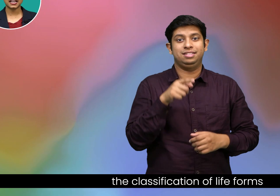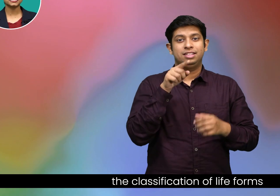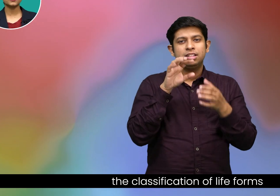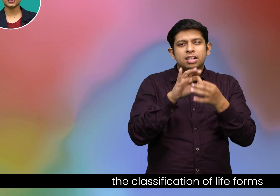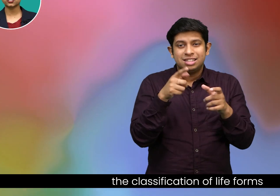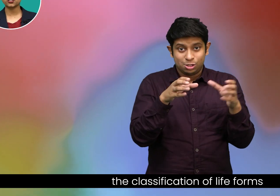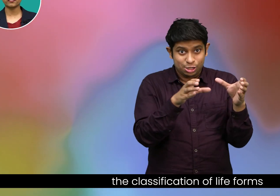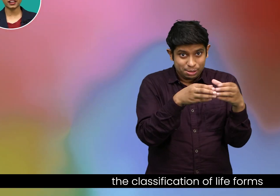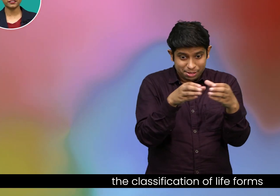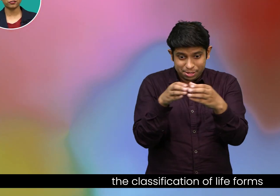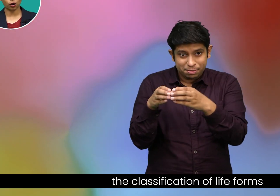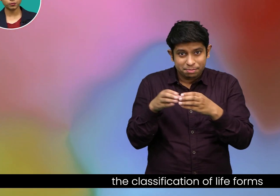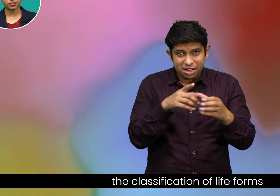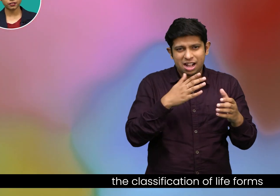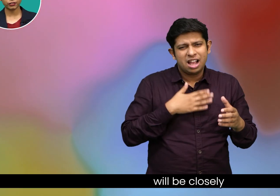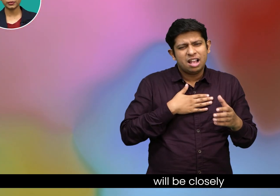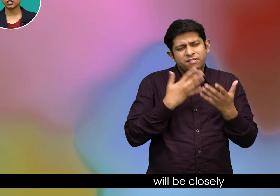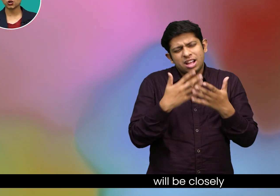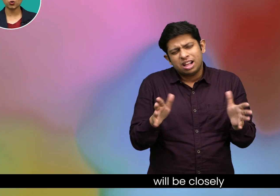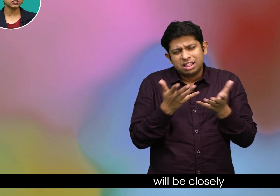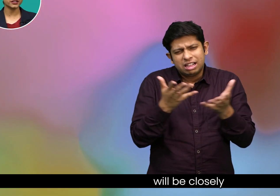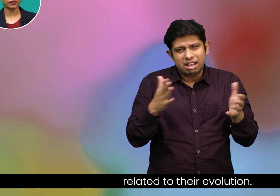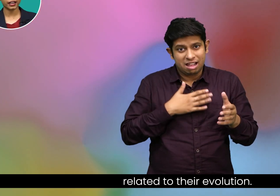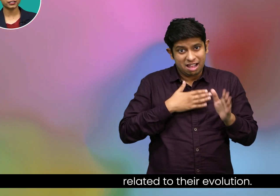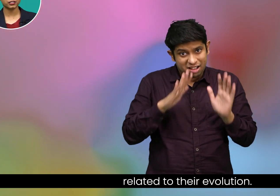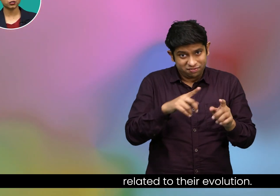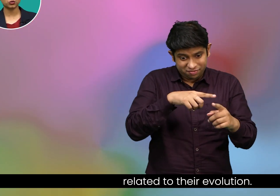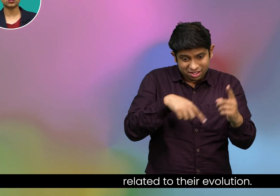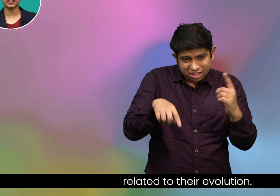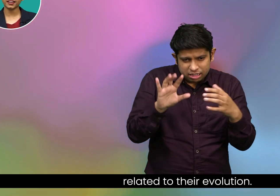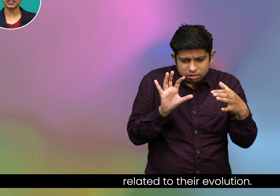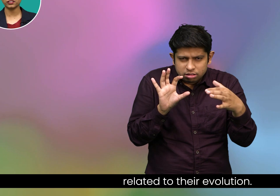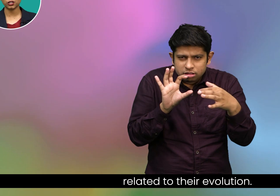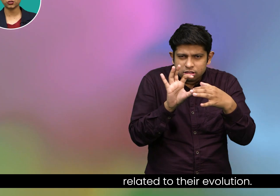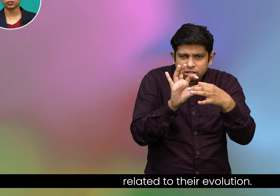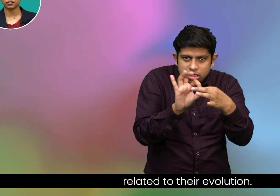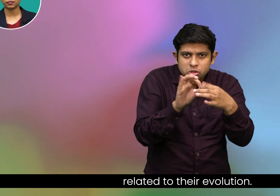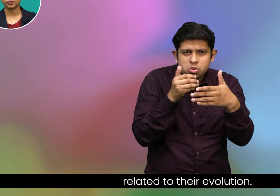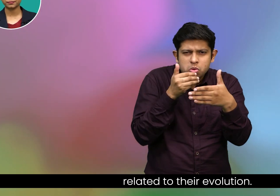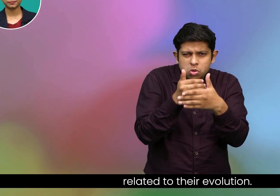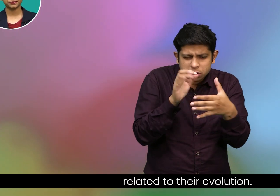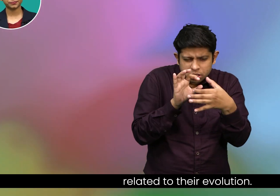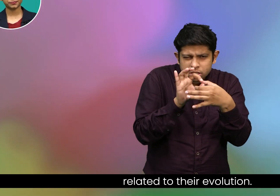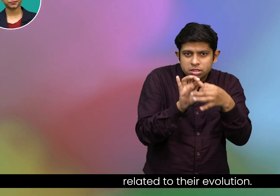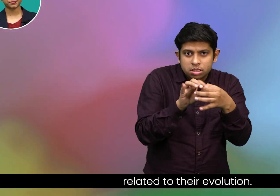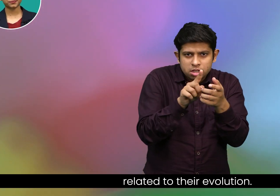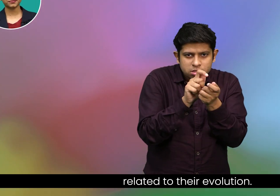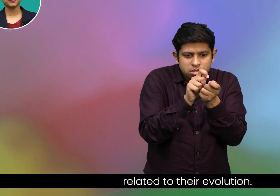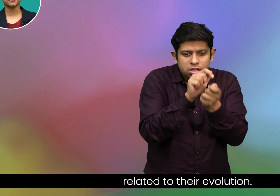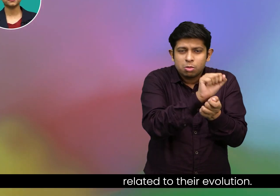the classification of life forms will be closely related to their evolution.